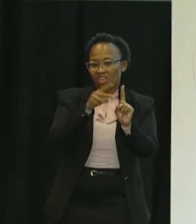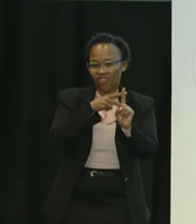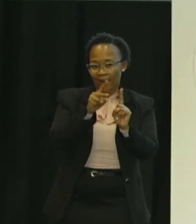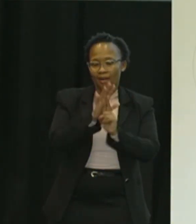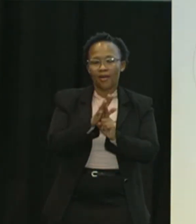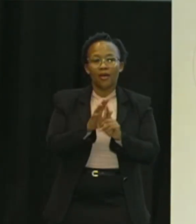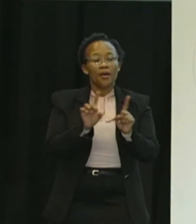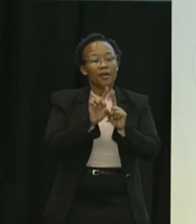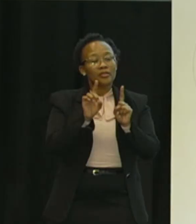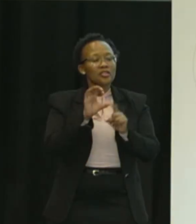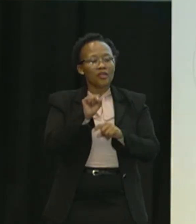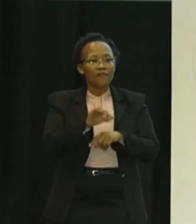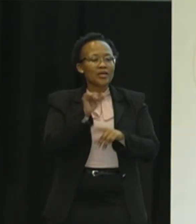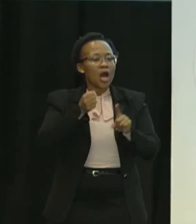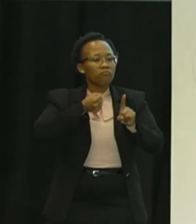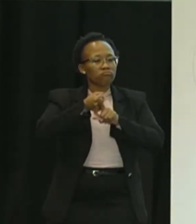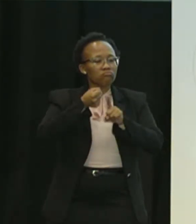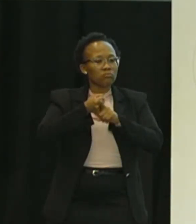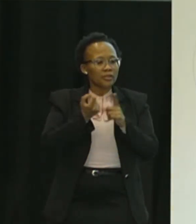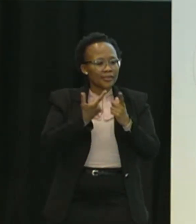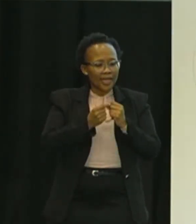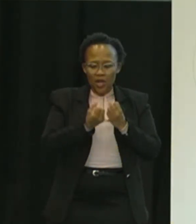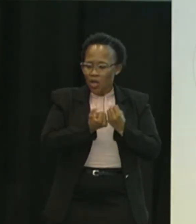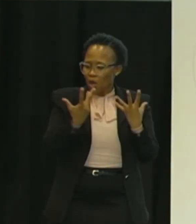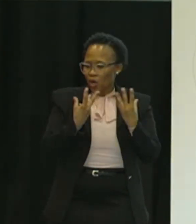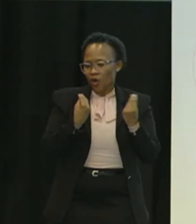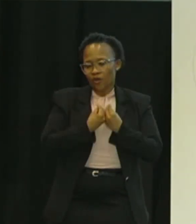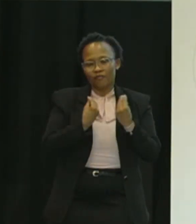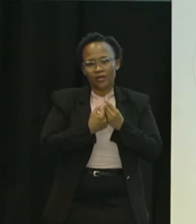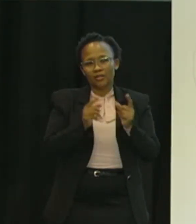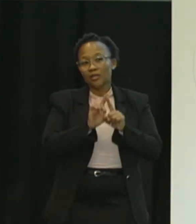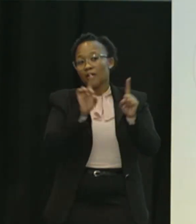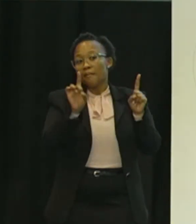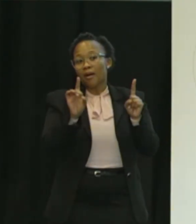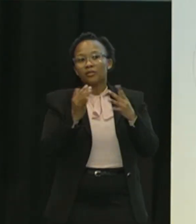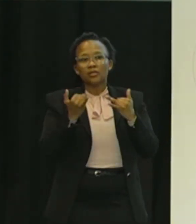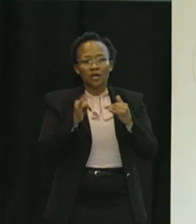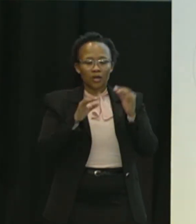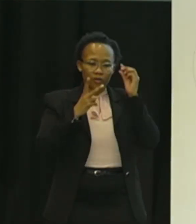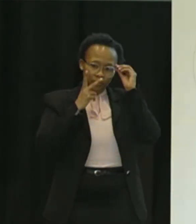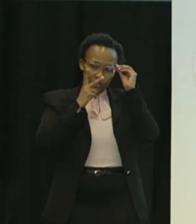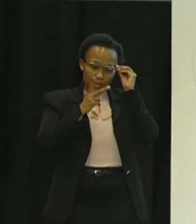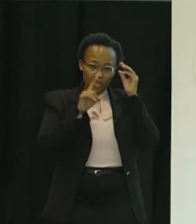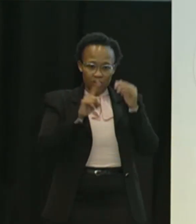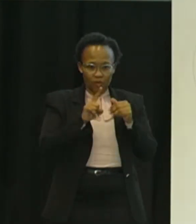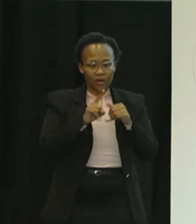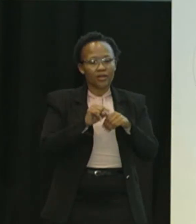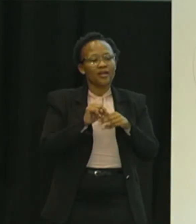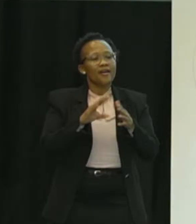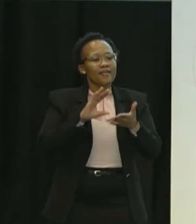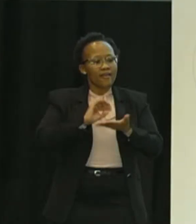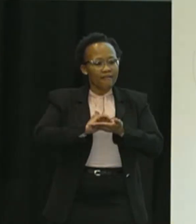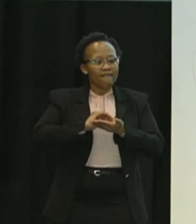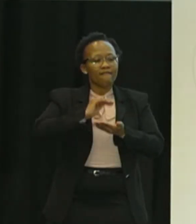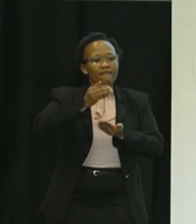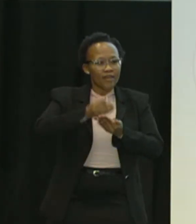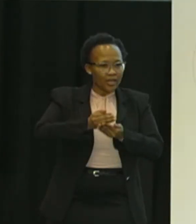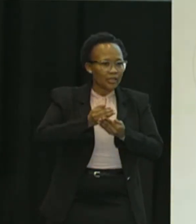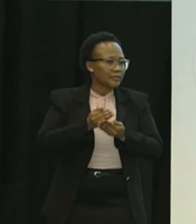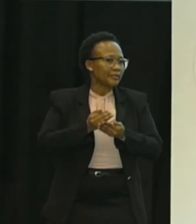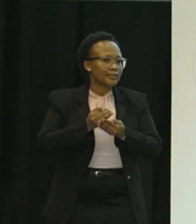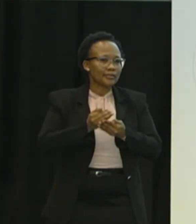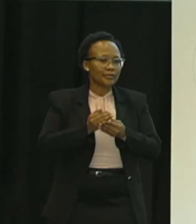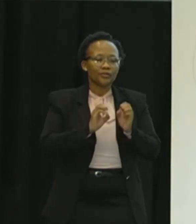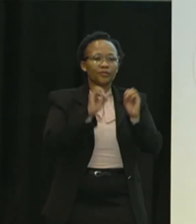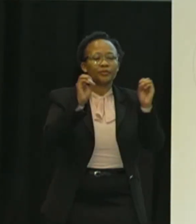still see very heavily donor-funded and donor-dependent KP program. Would like to see more